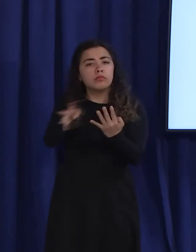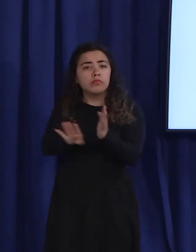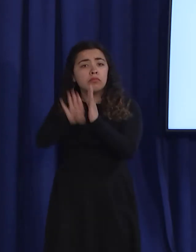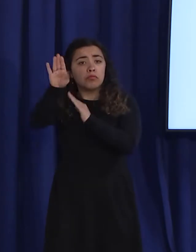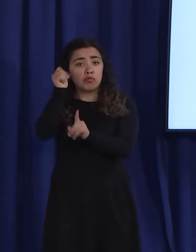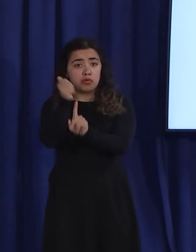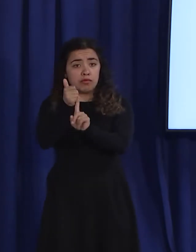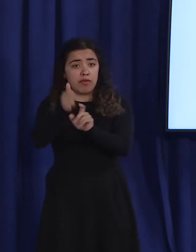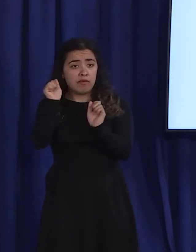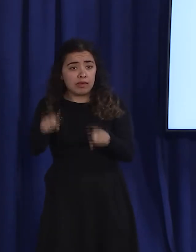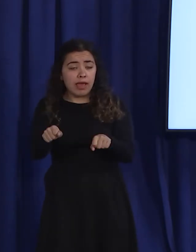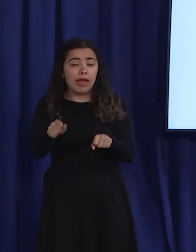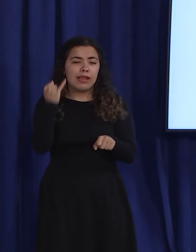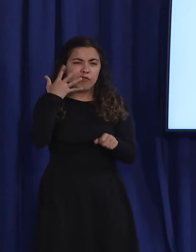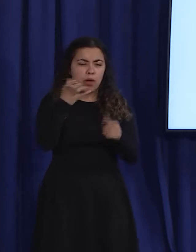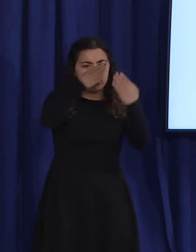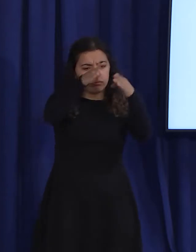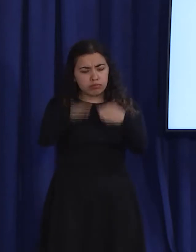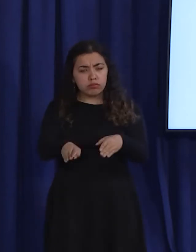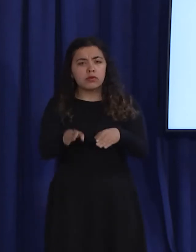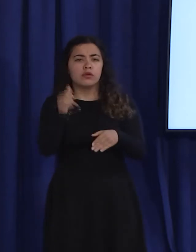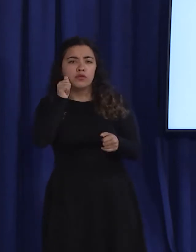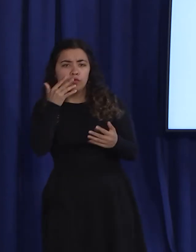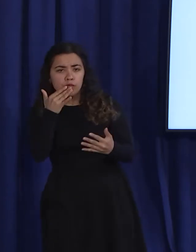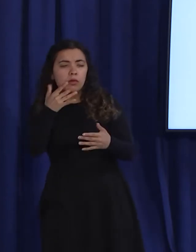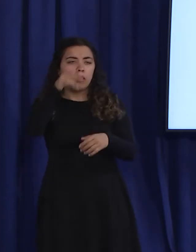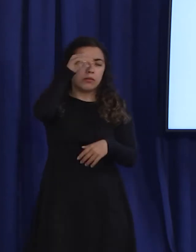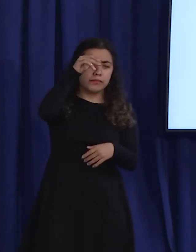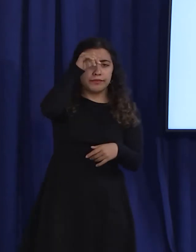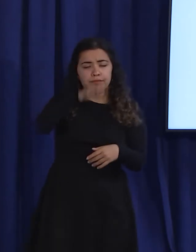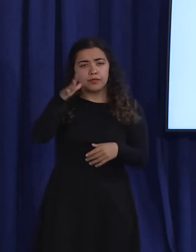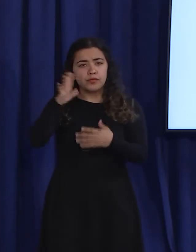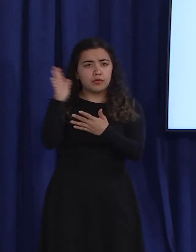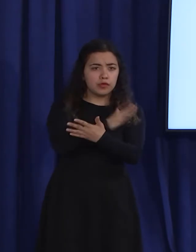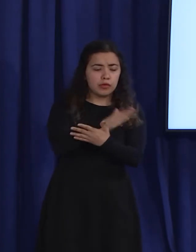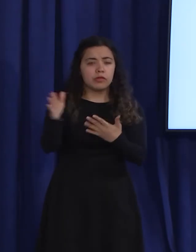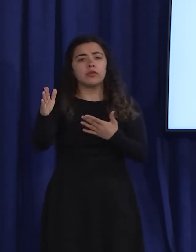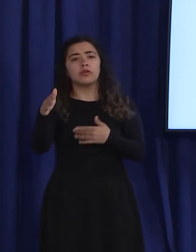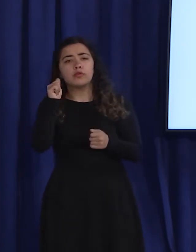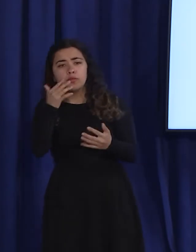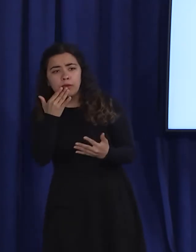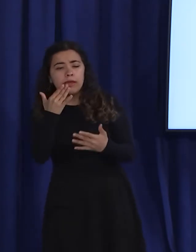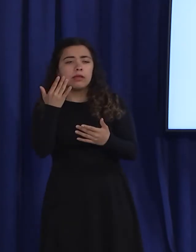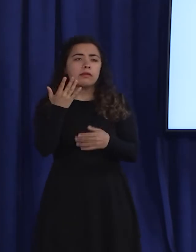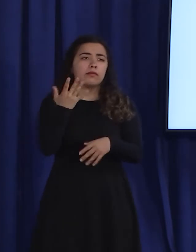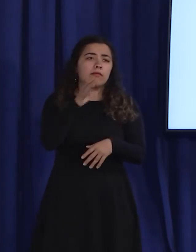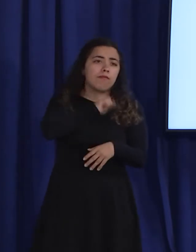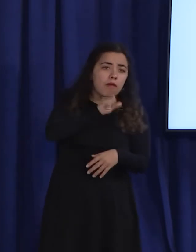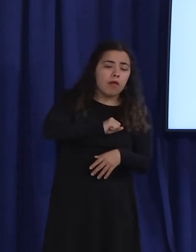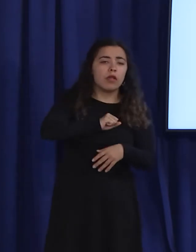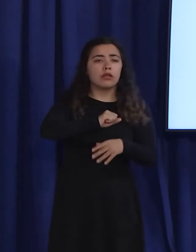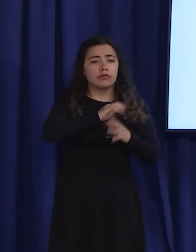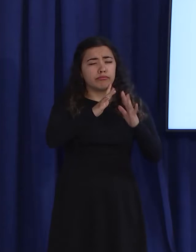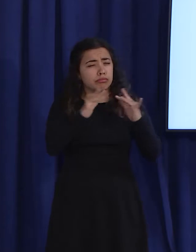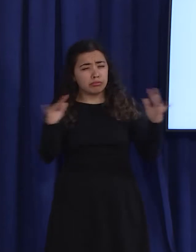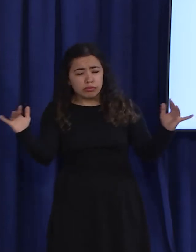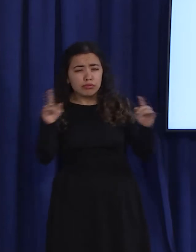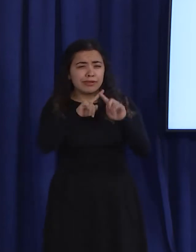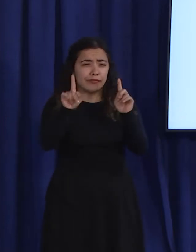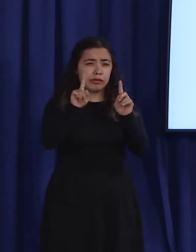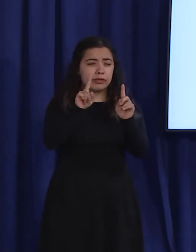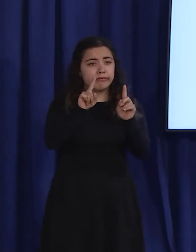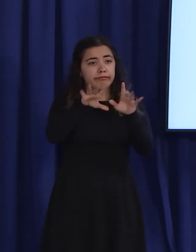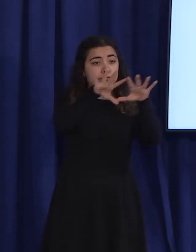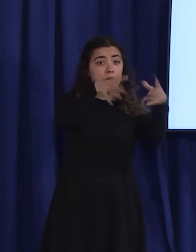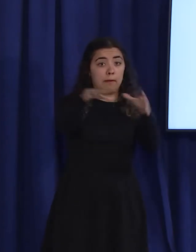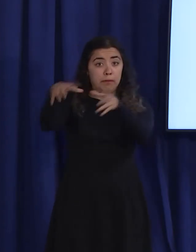happening by gender, by race, ethnicity, by age across Chicago for cases and vaccinations, that's all available for you to get